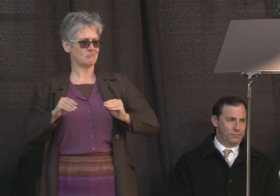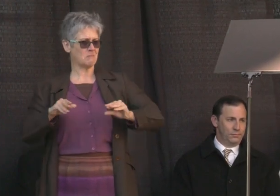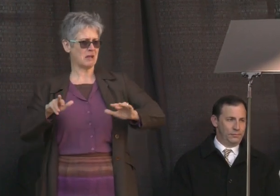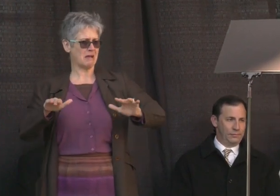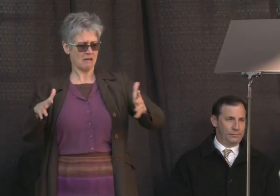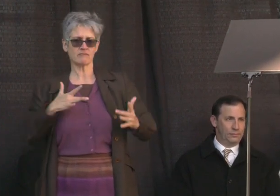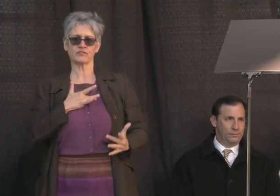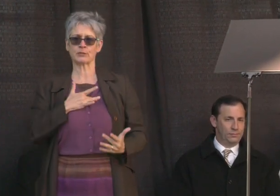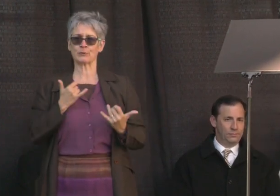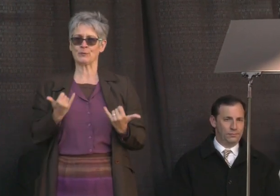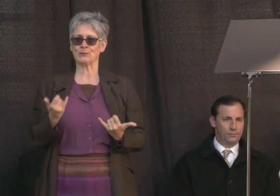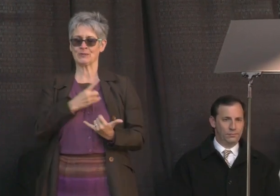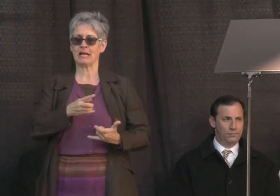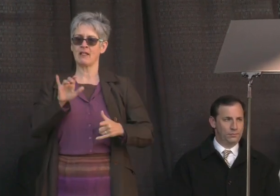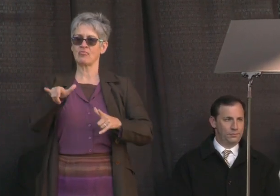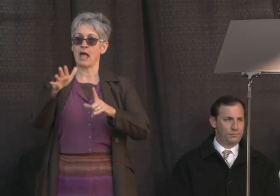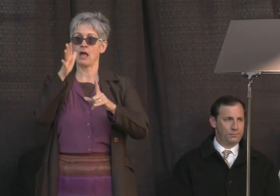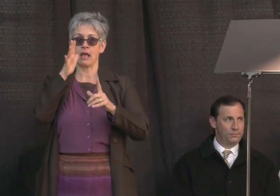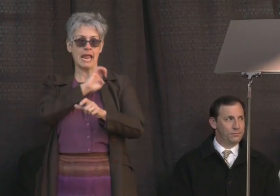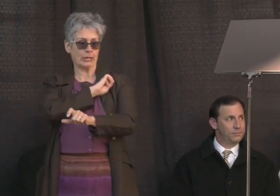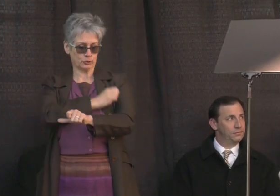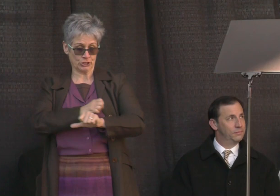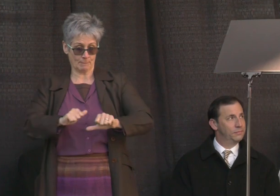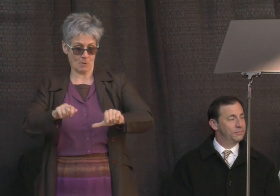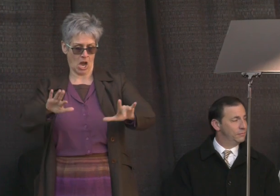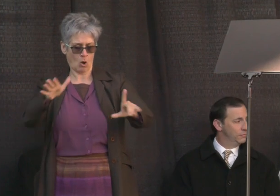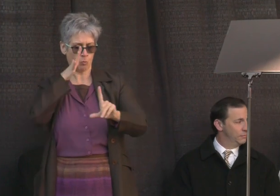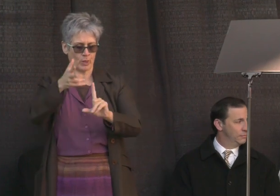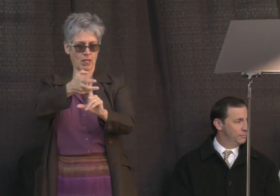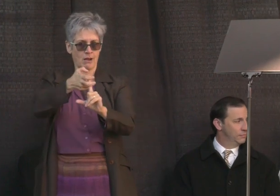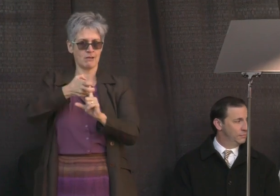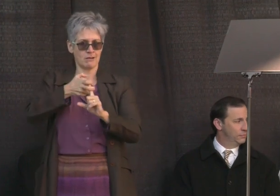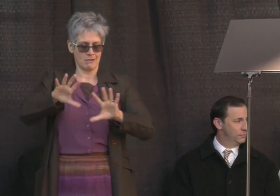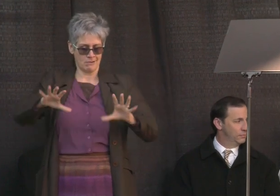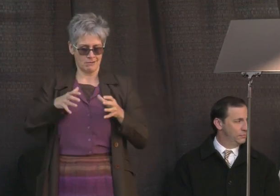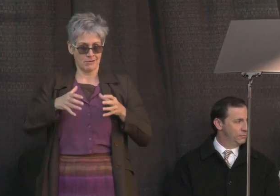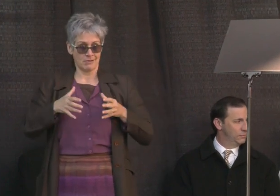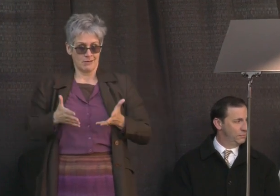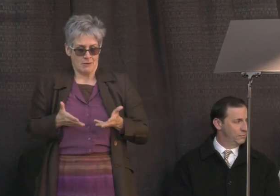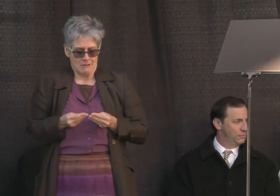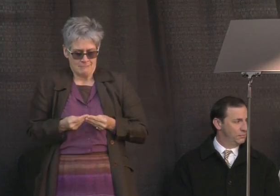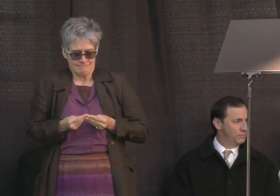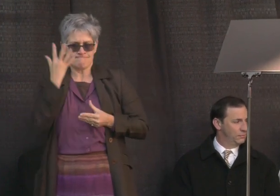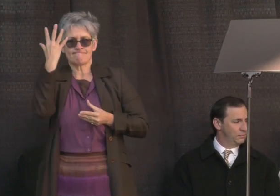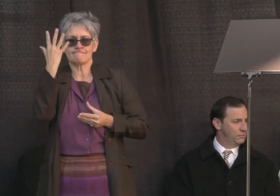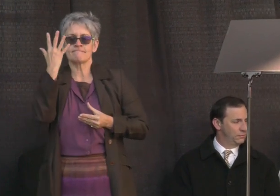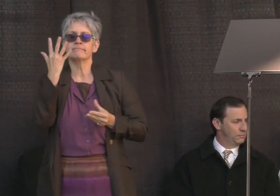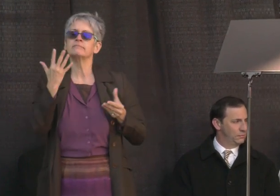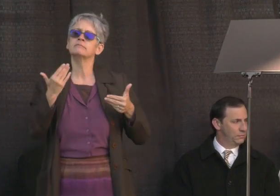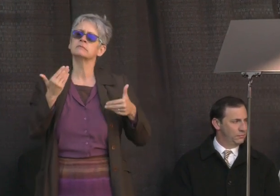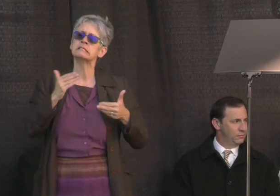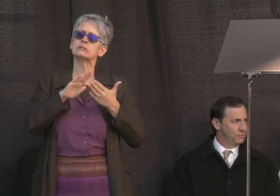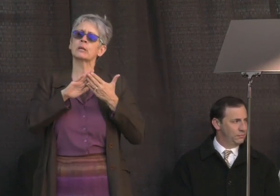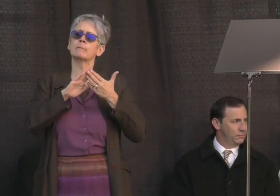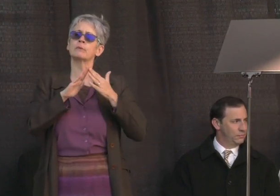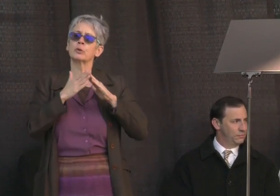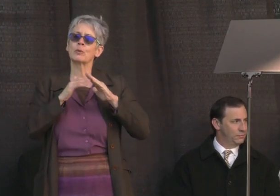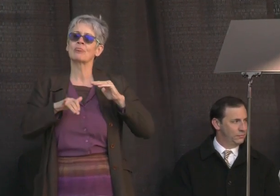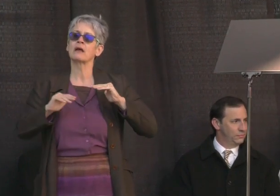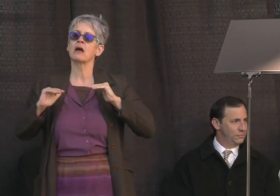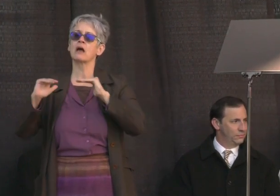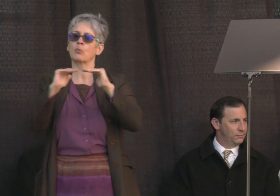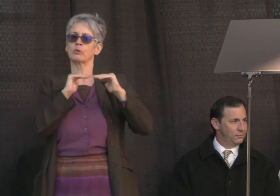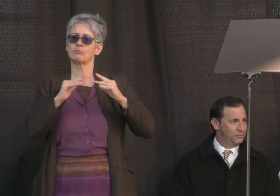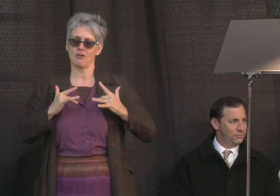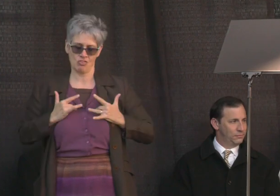And that's what we're going to harness to ensure that this next era of our capital city creates a community and a city that is equitable,